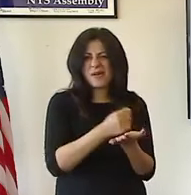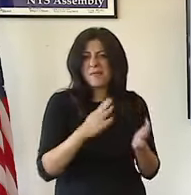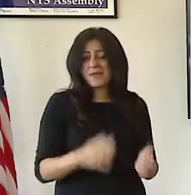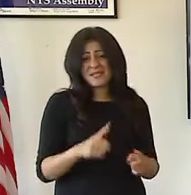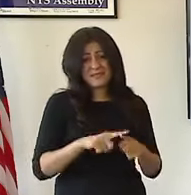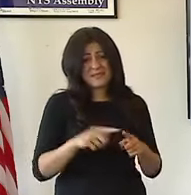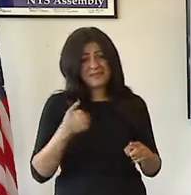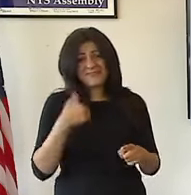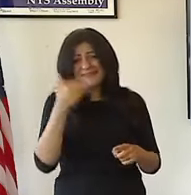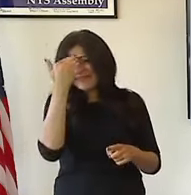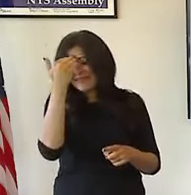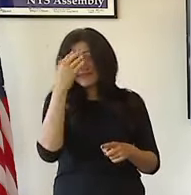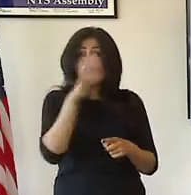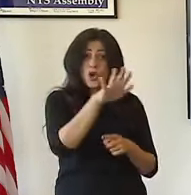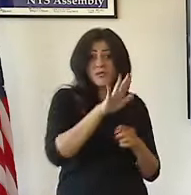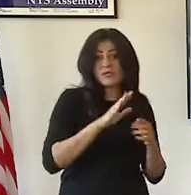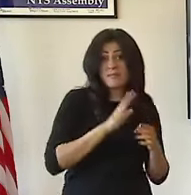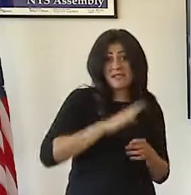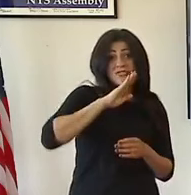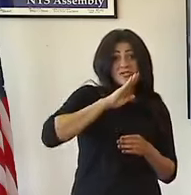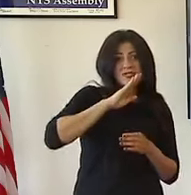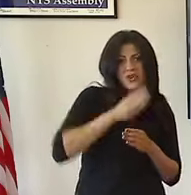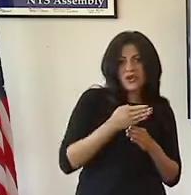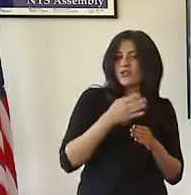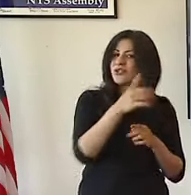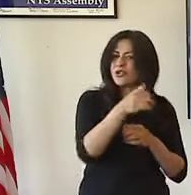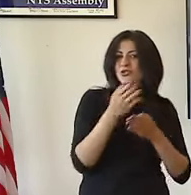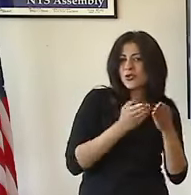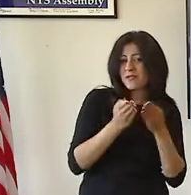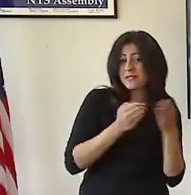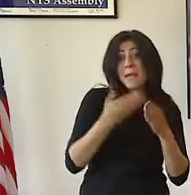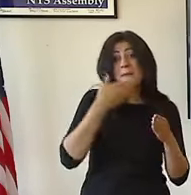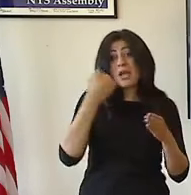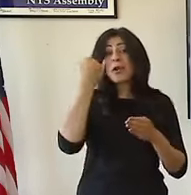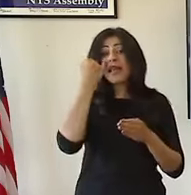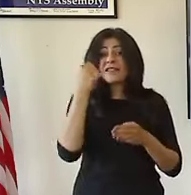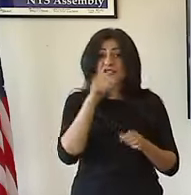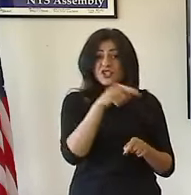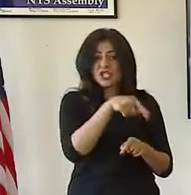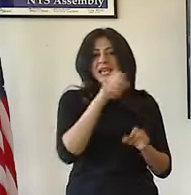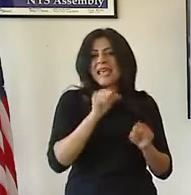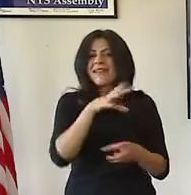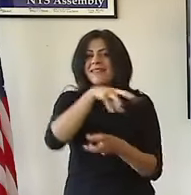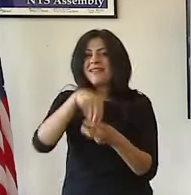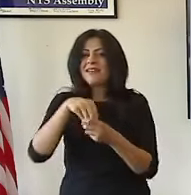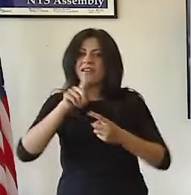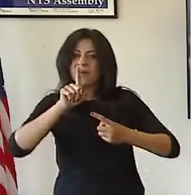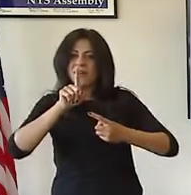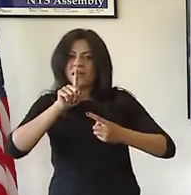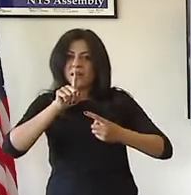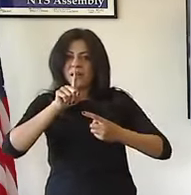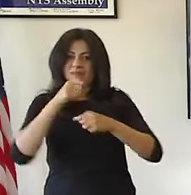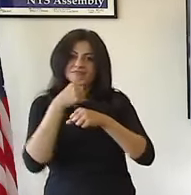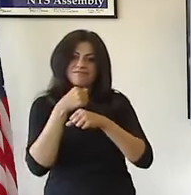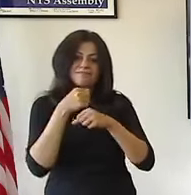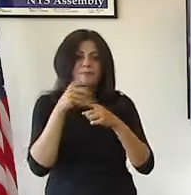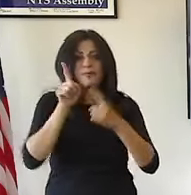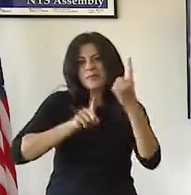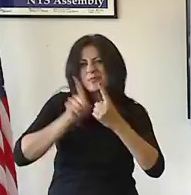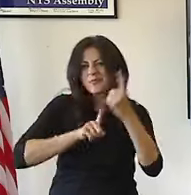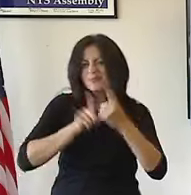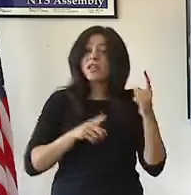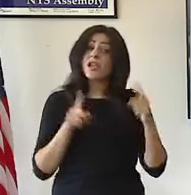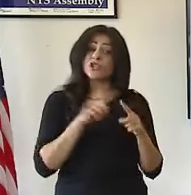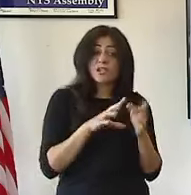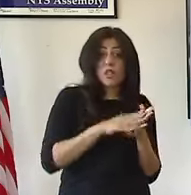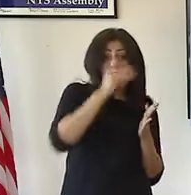know that her services would be made better if she can do some of them in person. Now, she's able and has